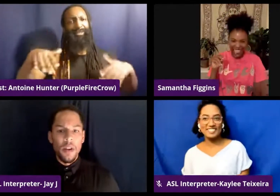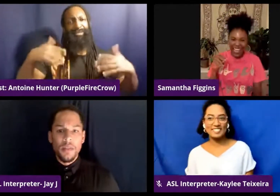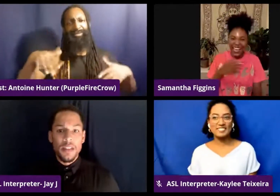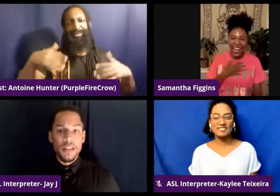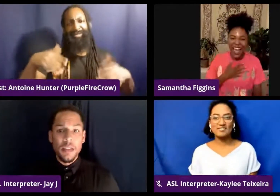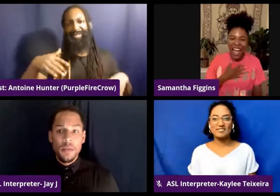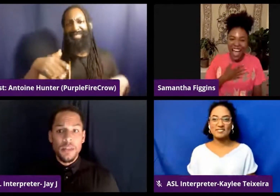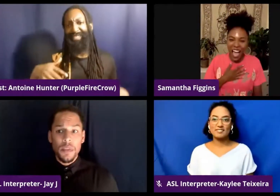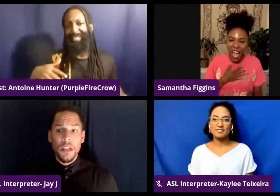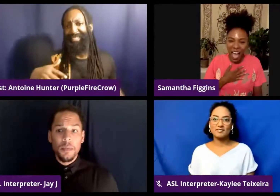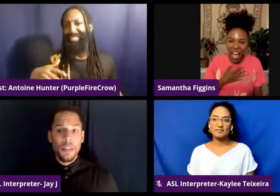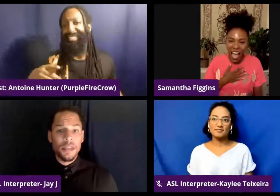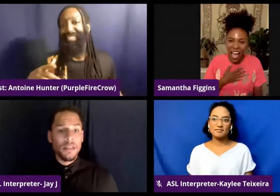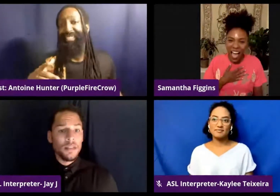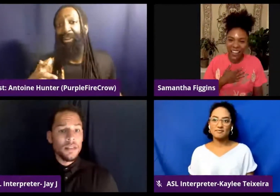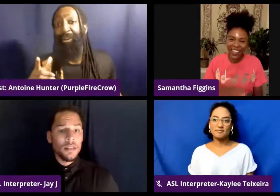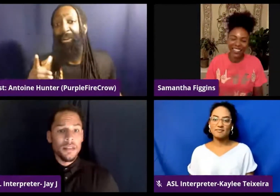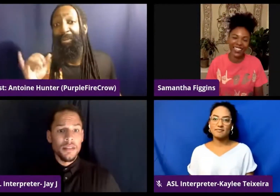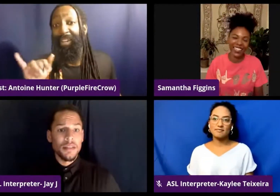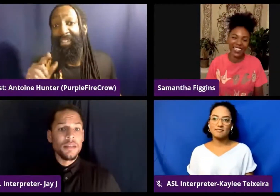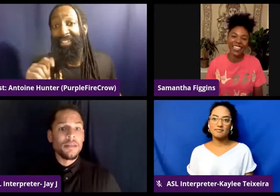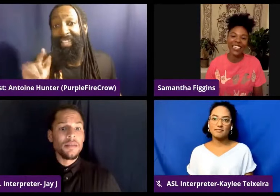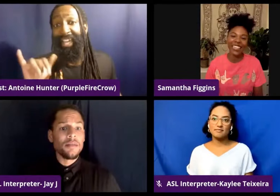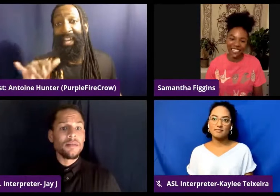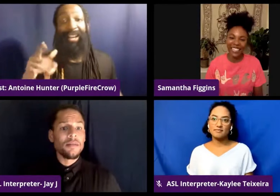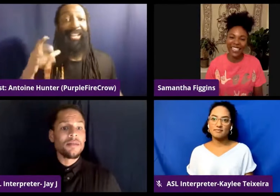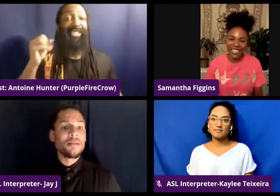She's been involved in several different companies.